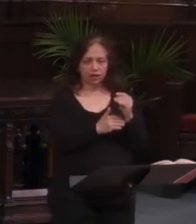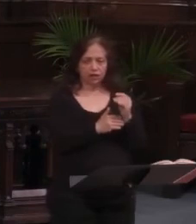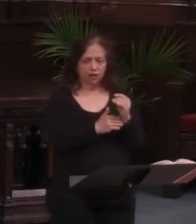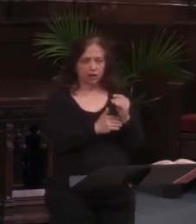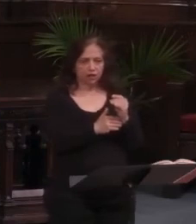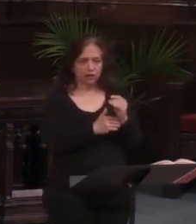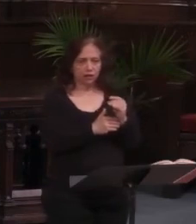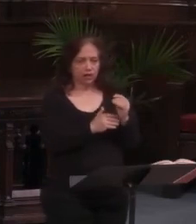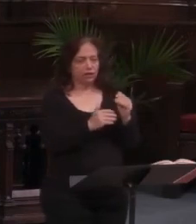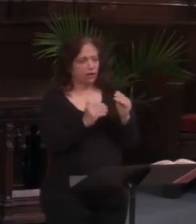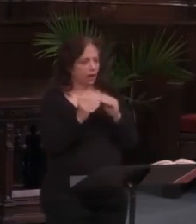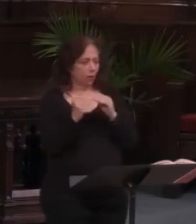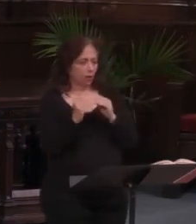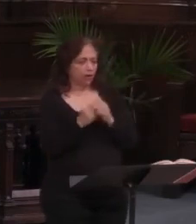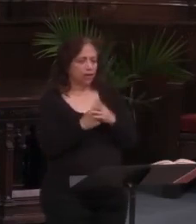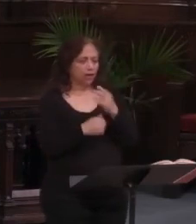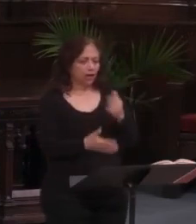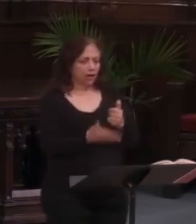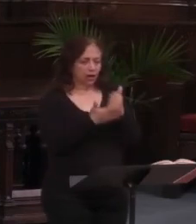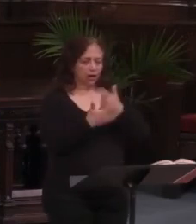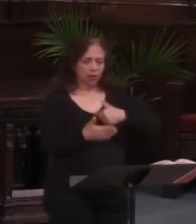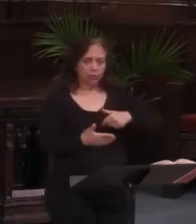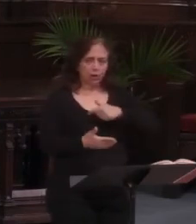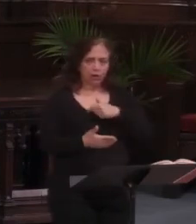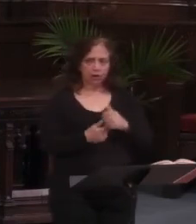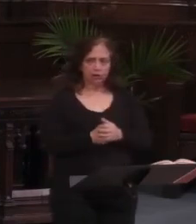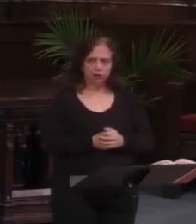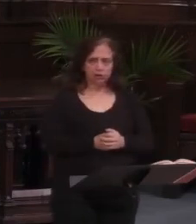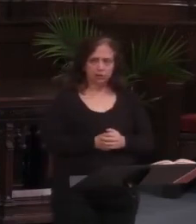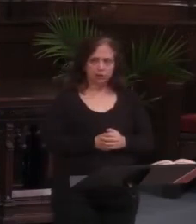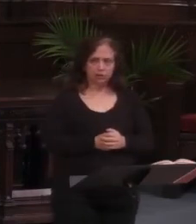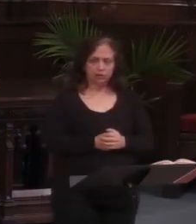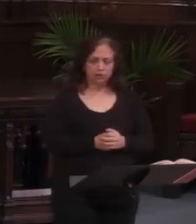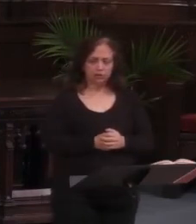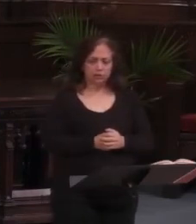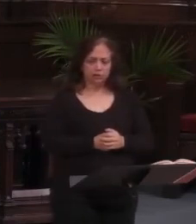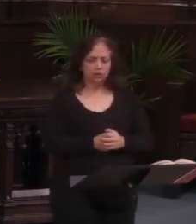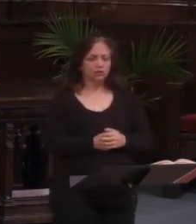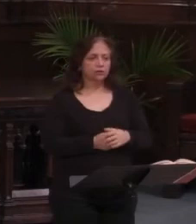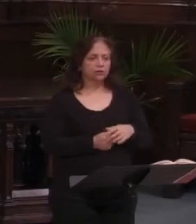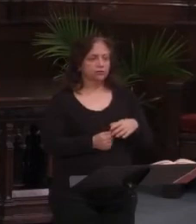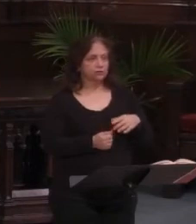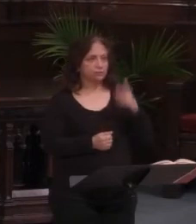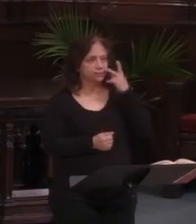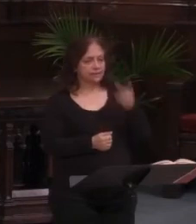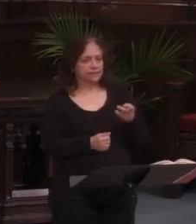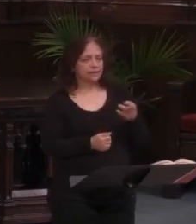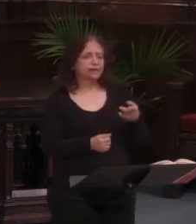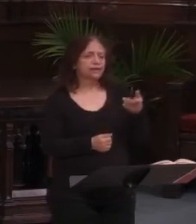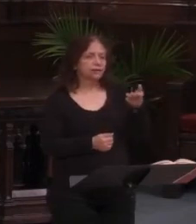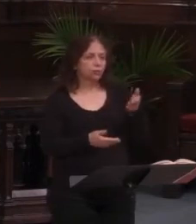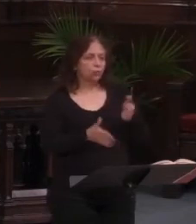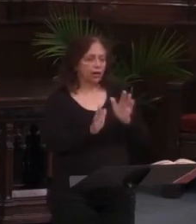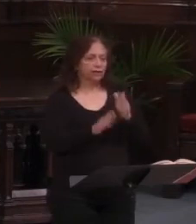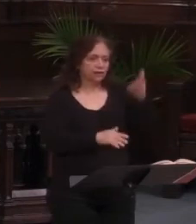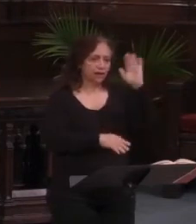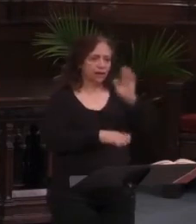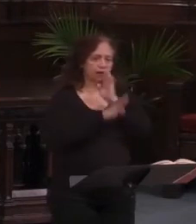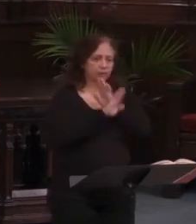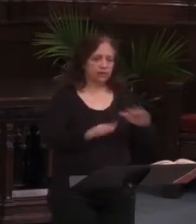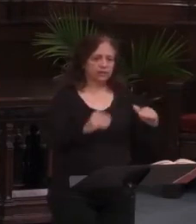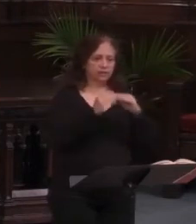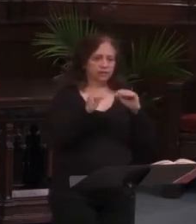fairness, and equity, and help us discover ways in which God's peace and justice can grow.